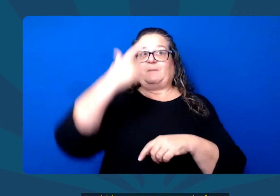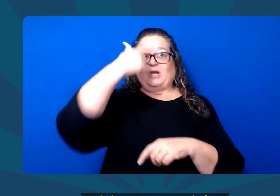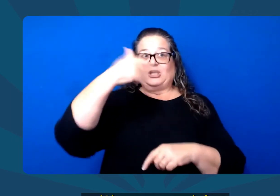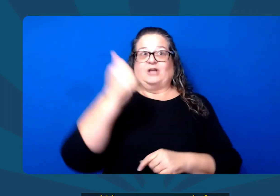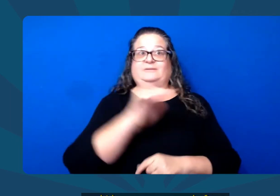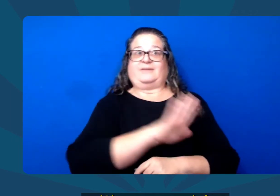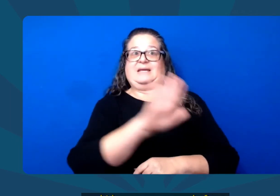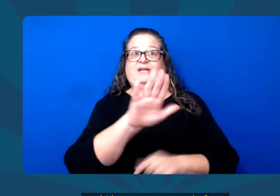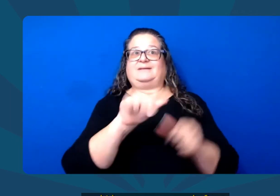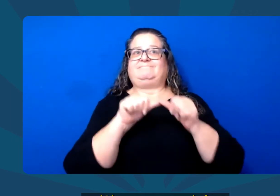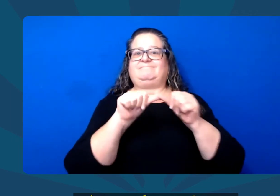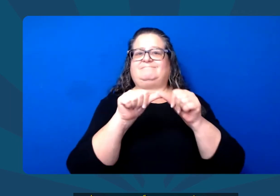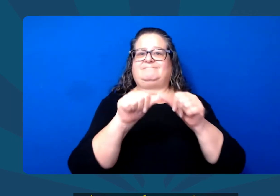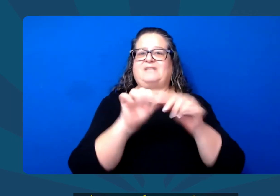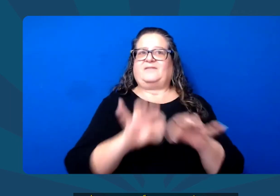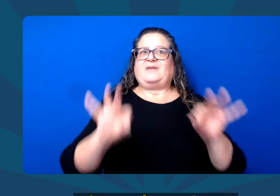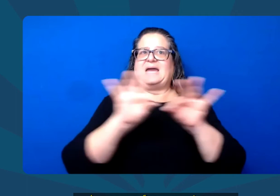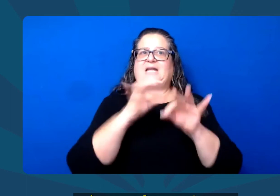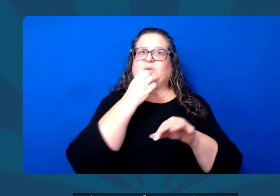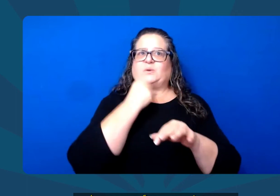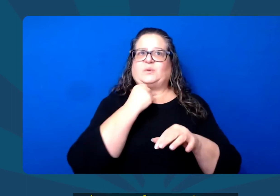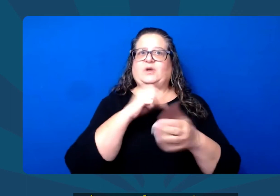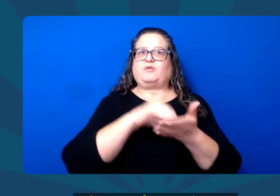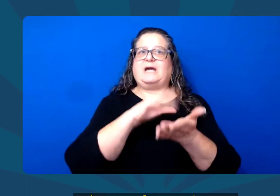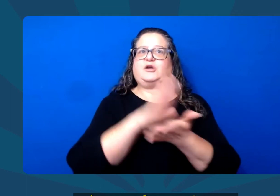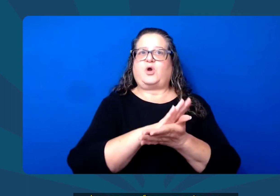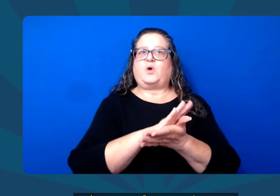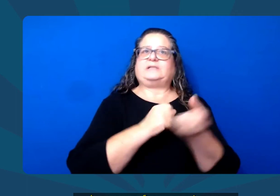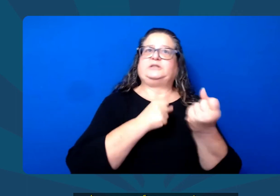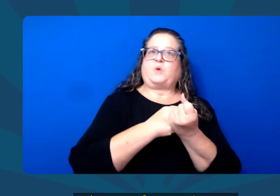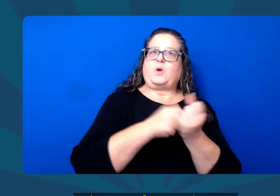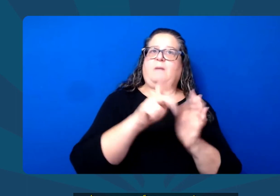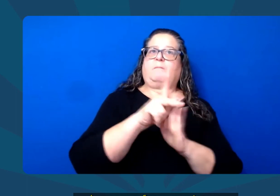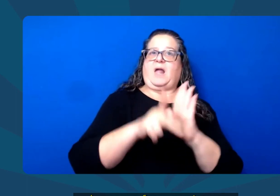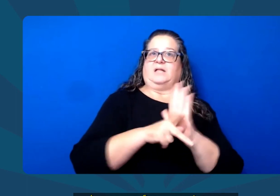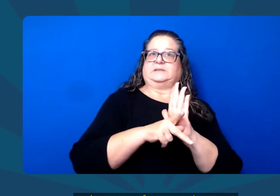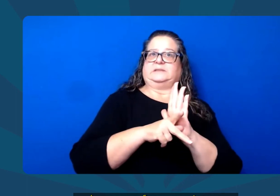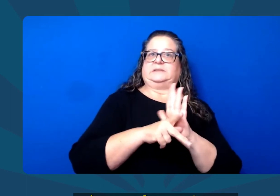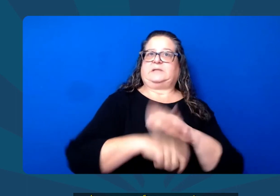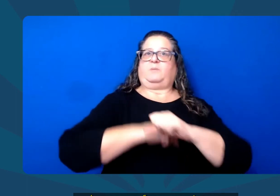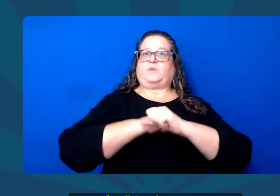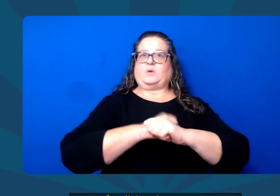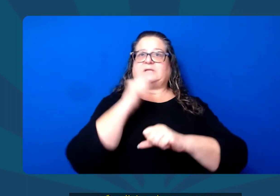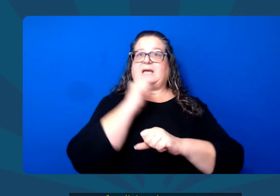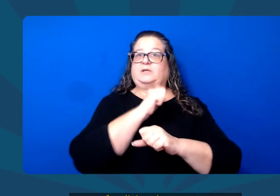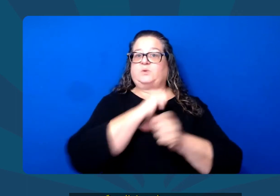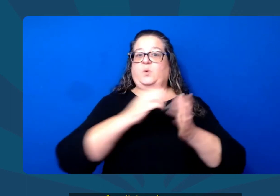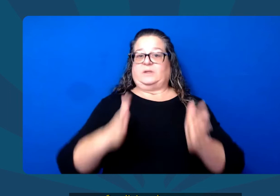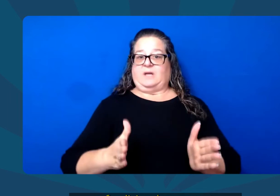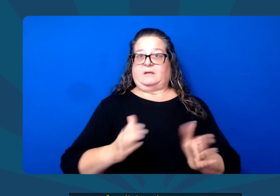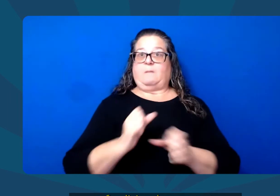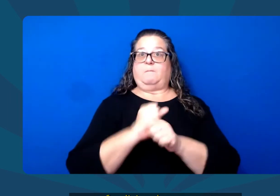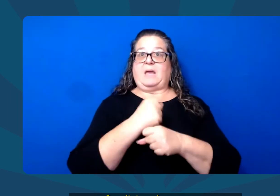family groups because of our consistent conservative records in support of